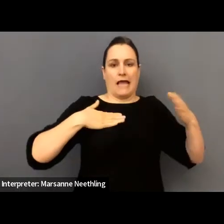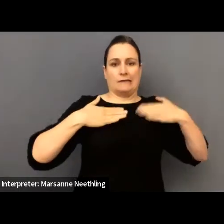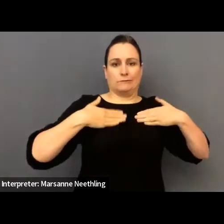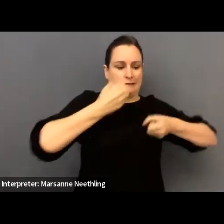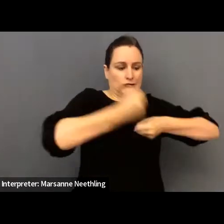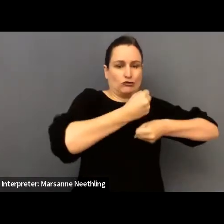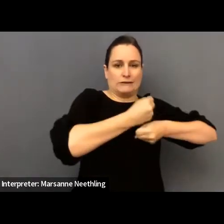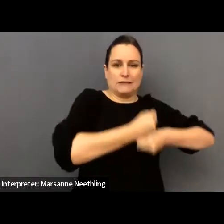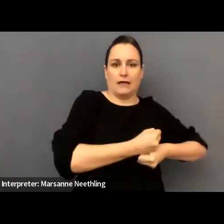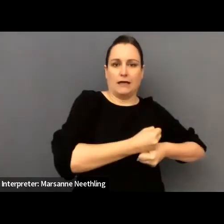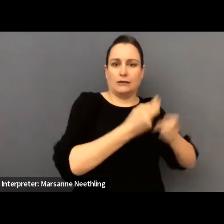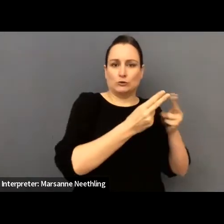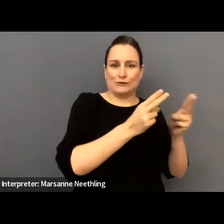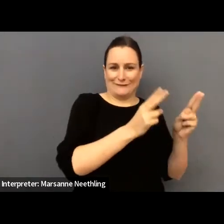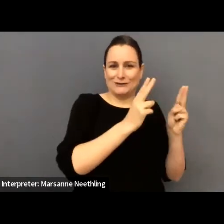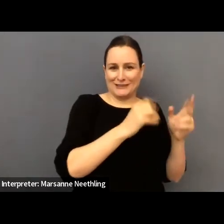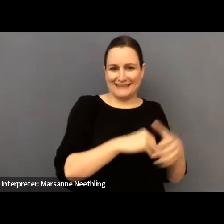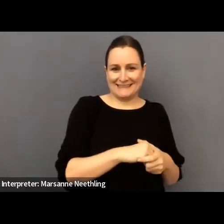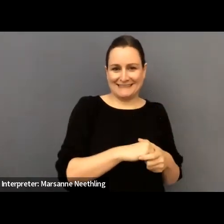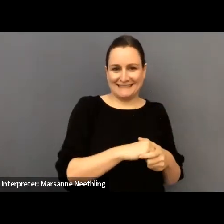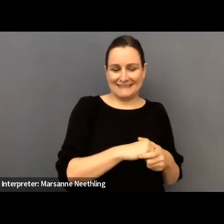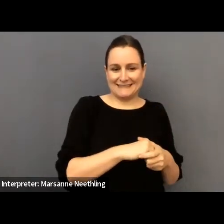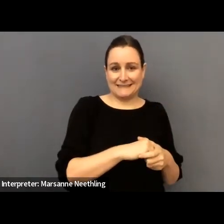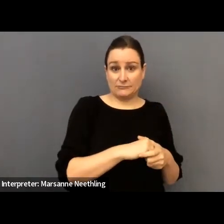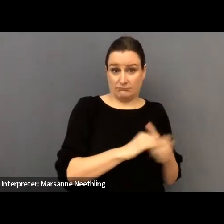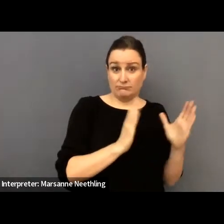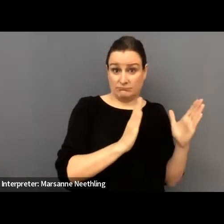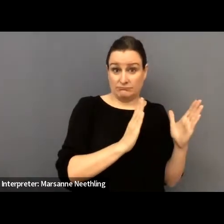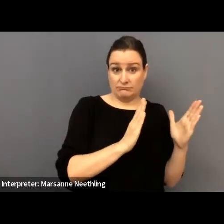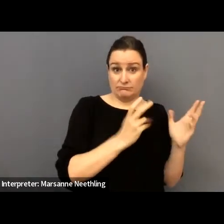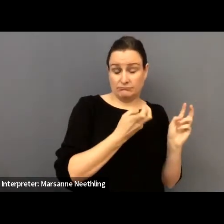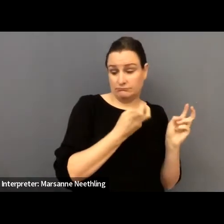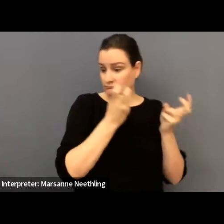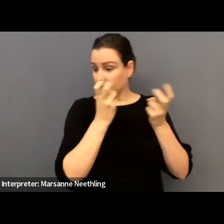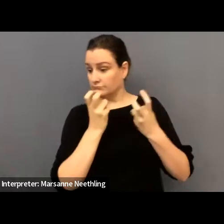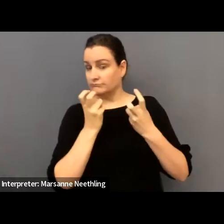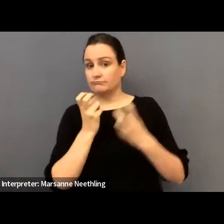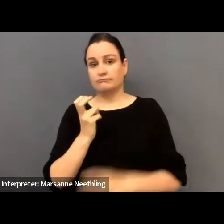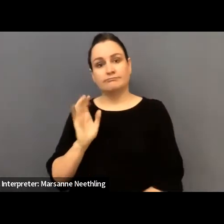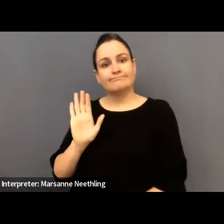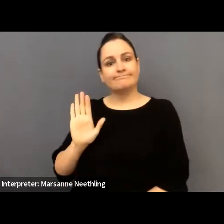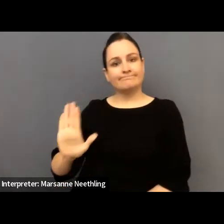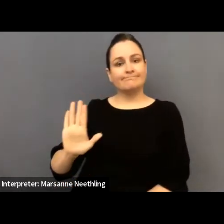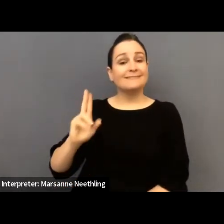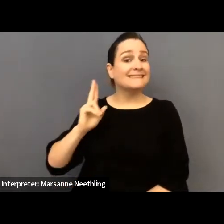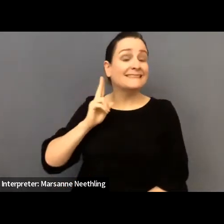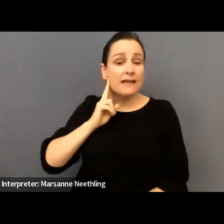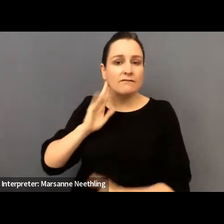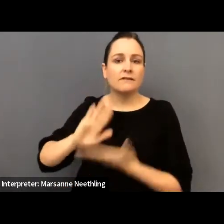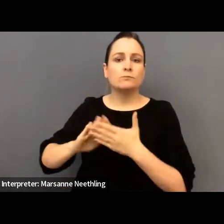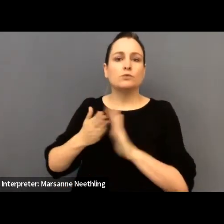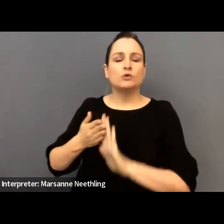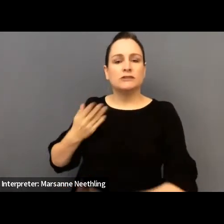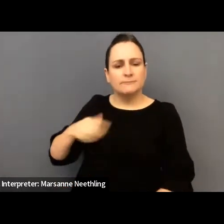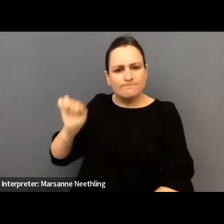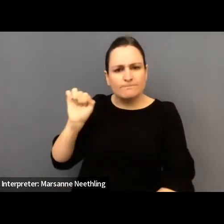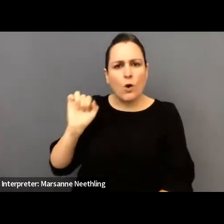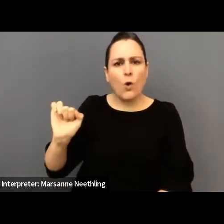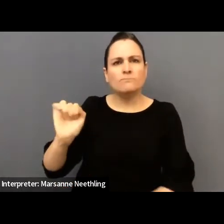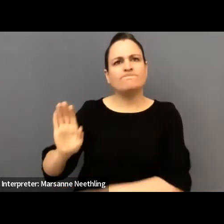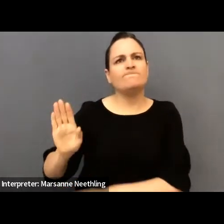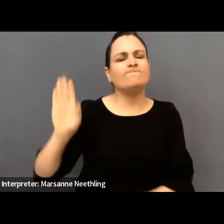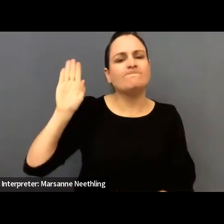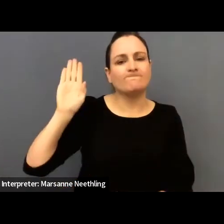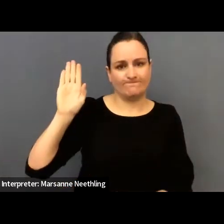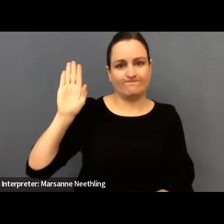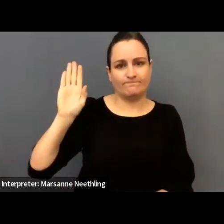realize or prioritize voices that come from the deaf community. And one way